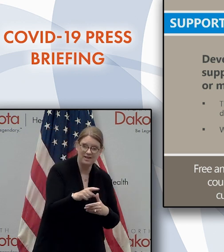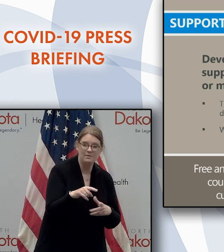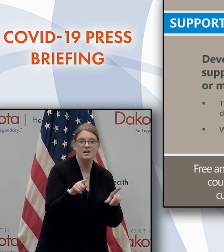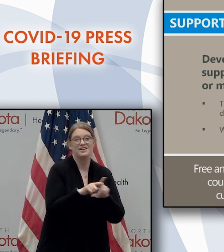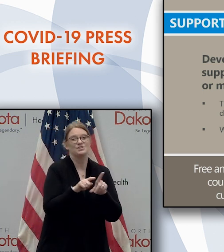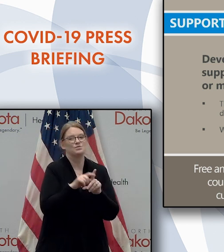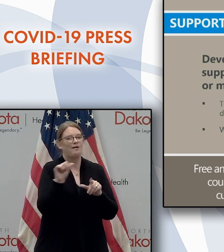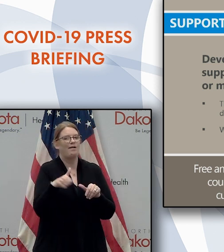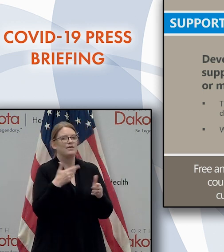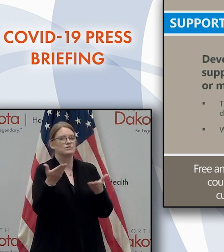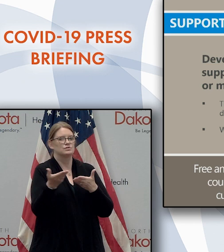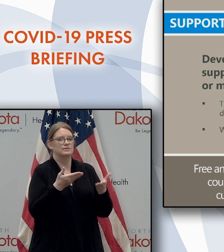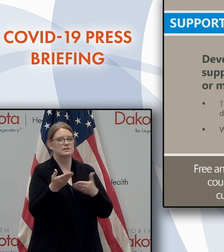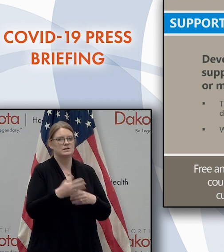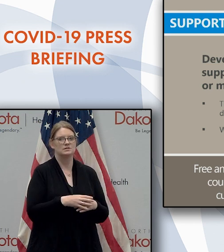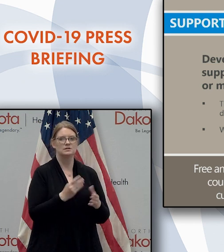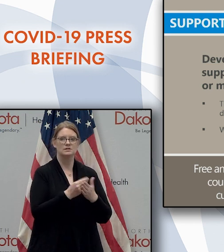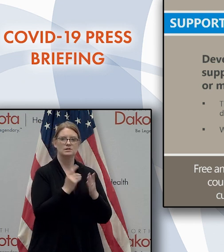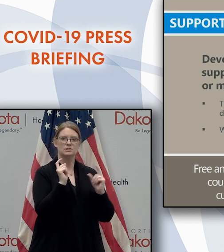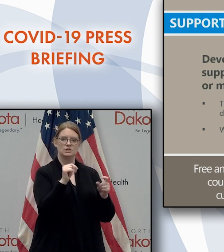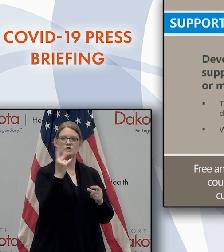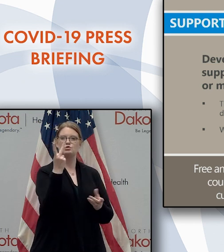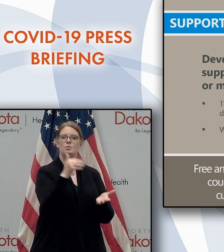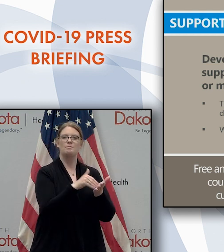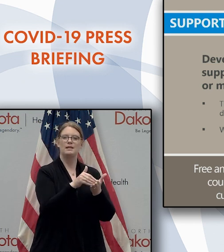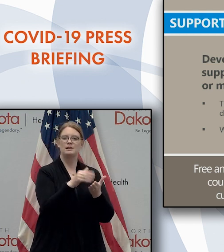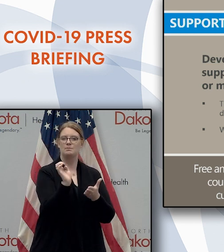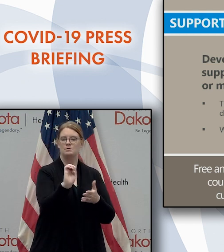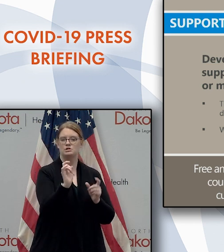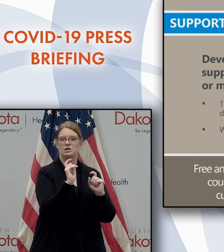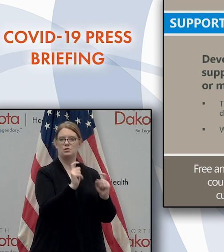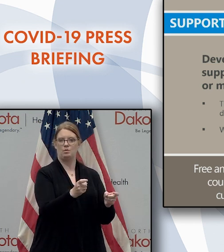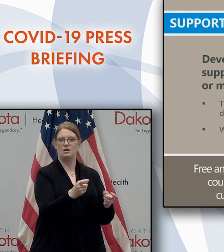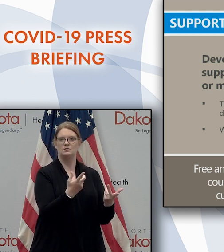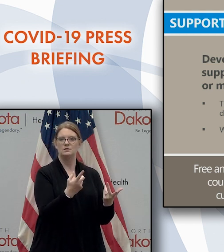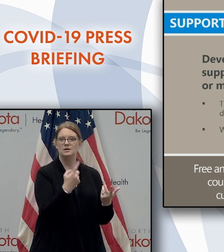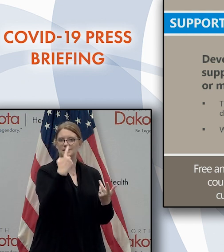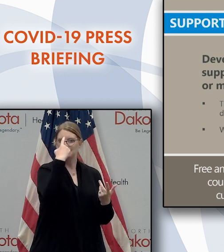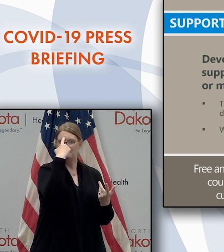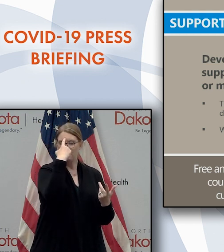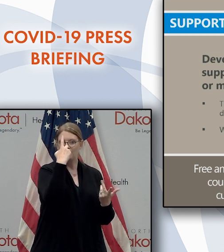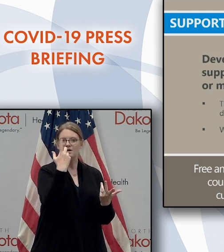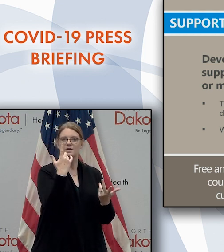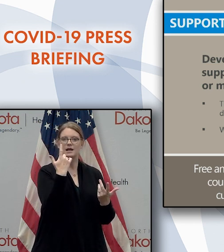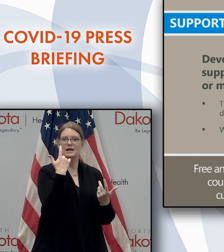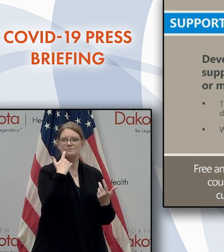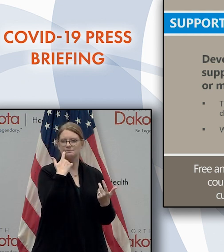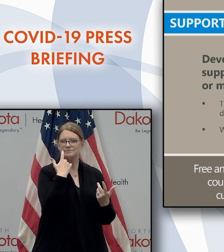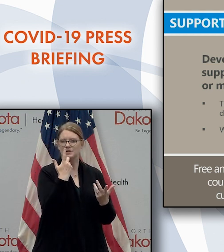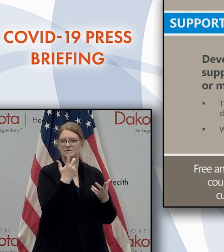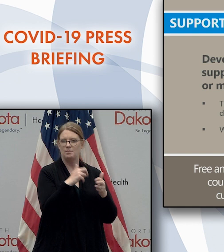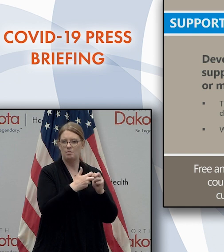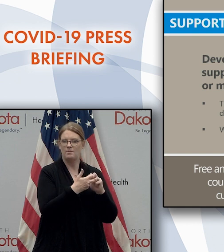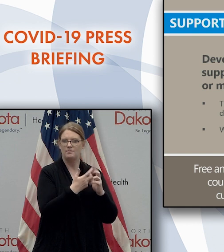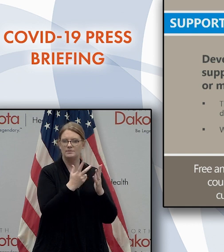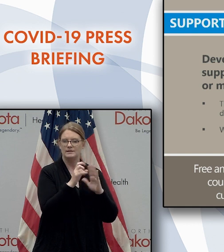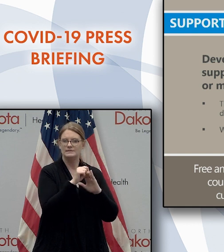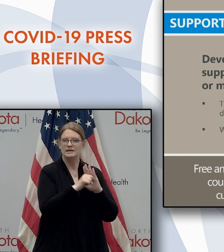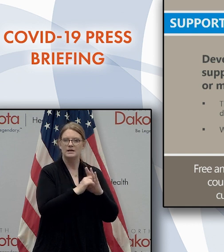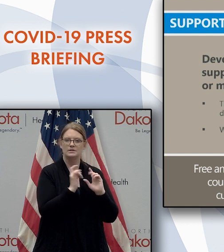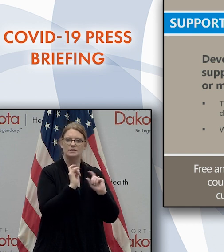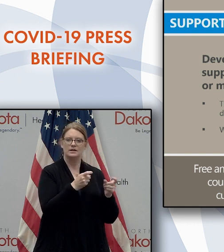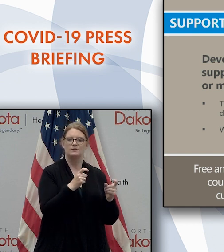services. This grant is funded by a $2 million emergency grant to address the mental and substance use disorders the state received from